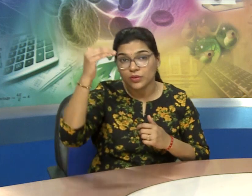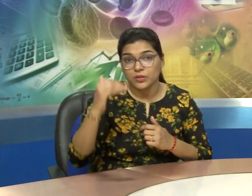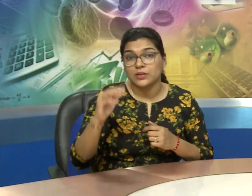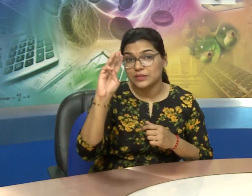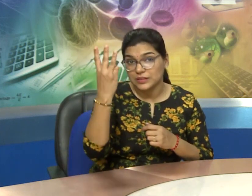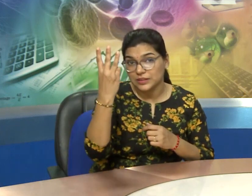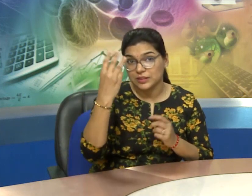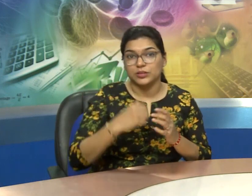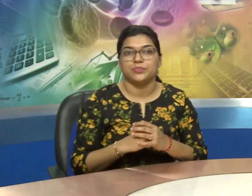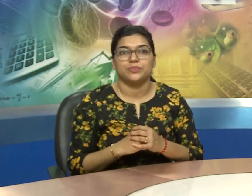And